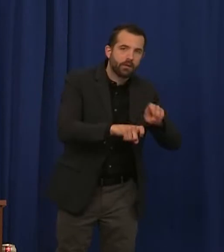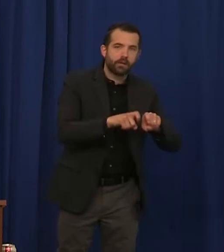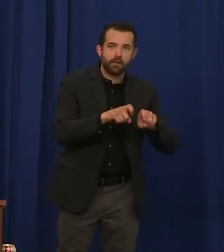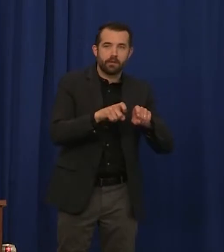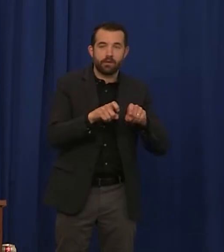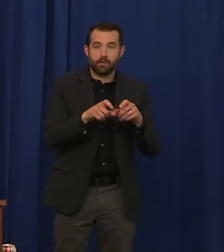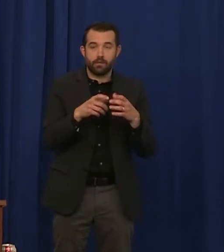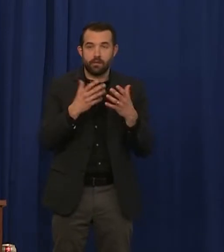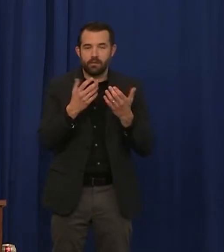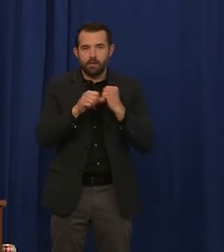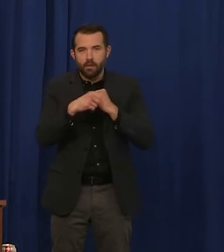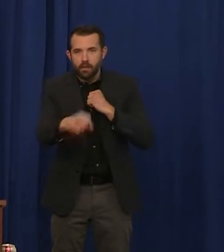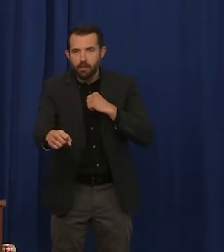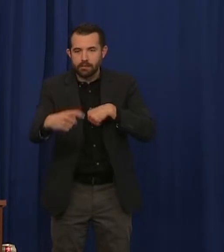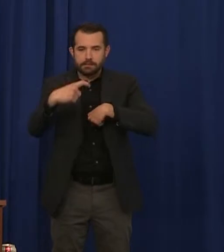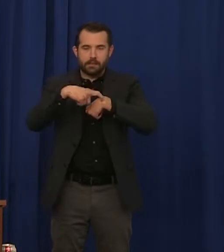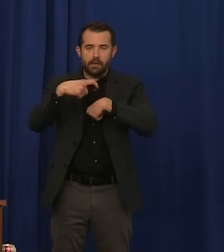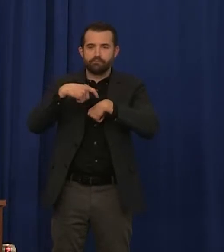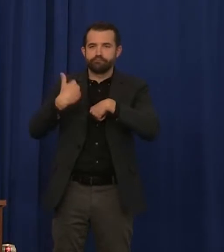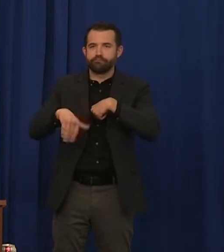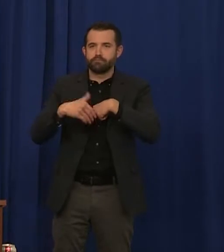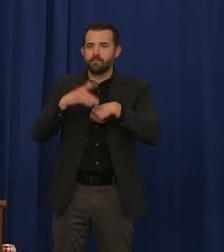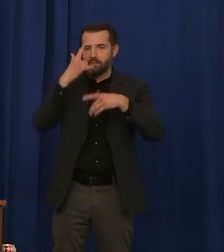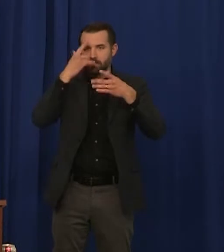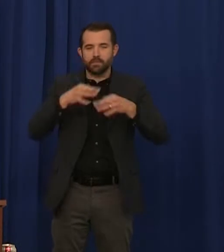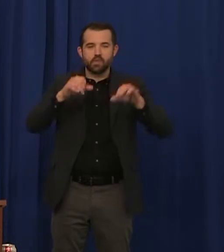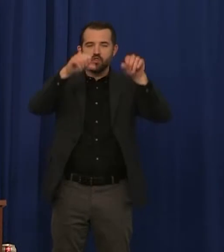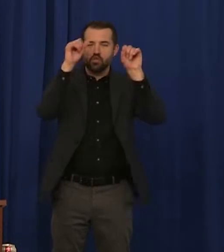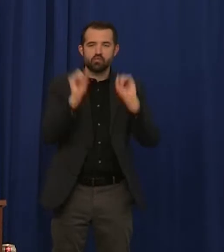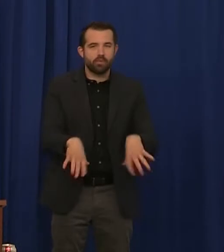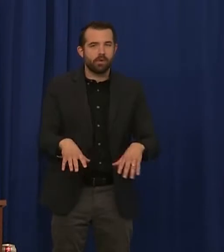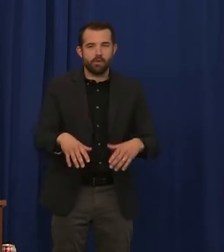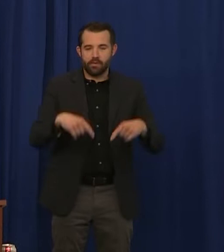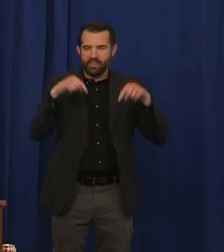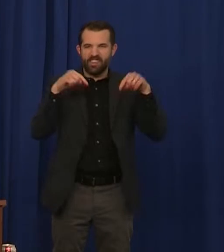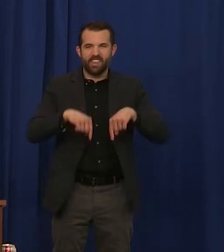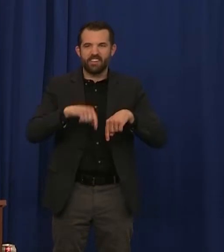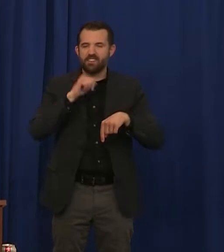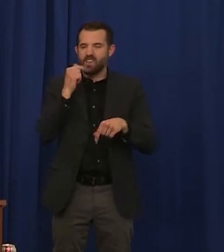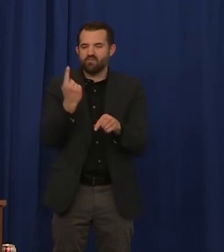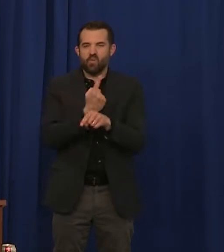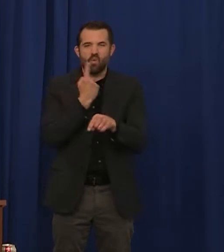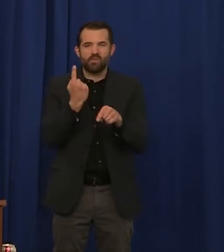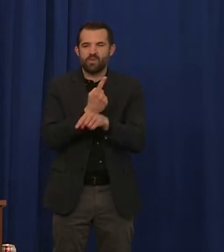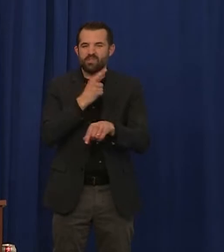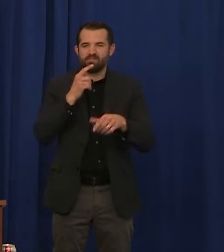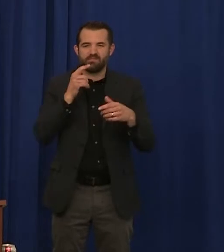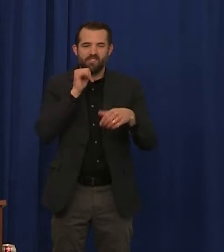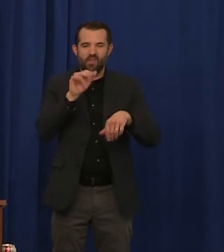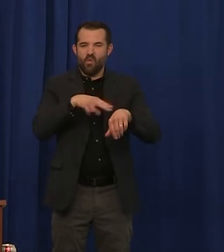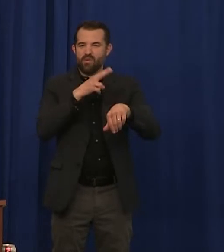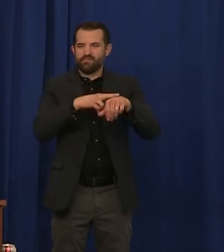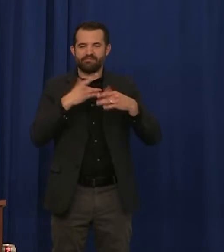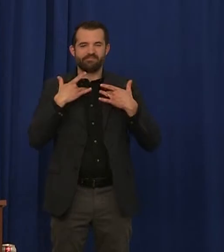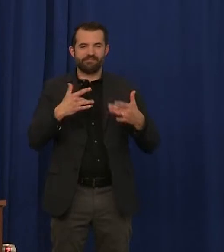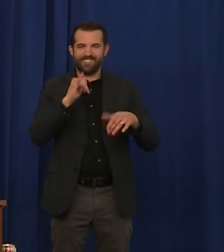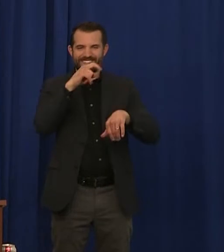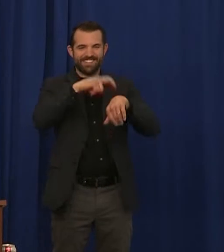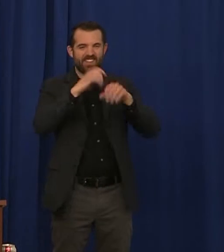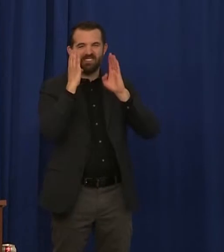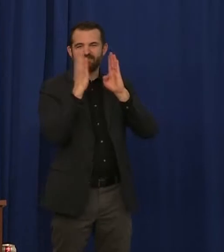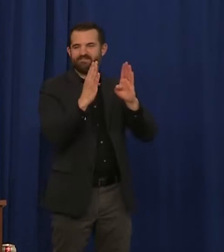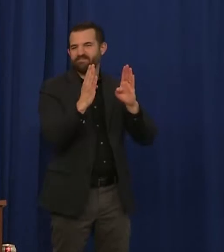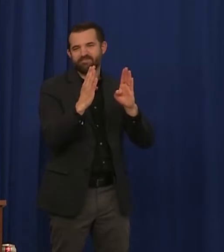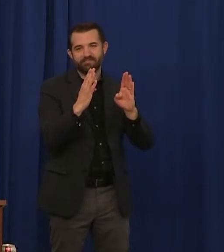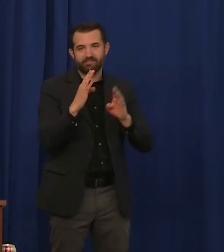to waive that step, but we are not in normal times. Due to the surge of claims during this